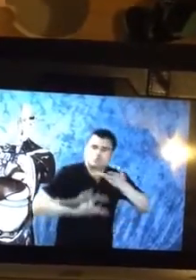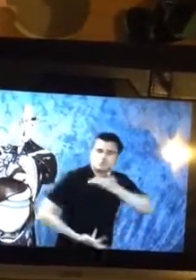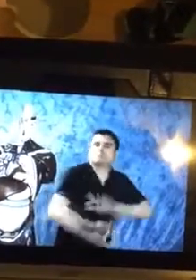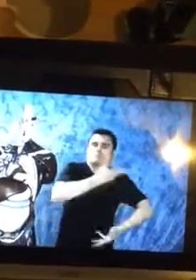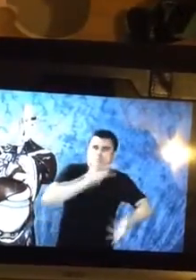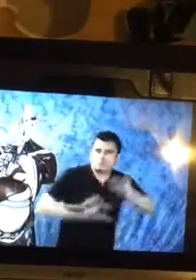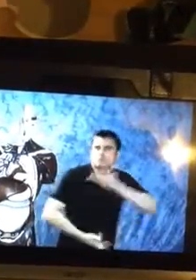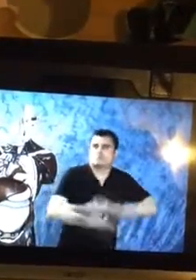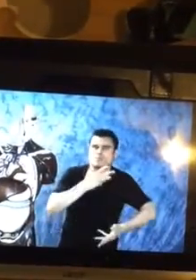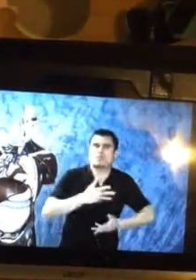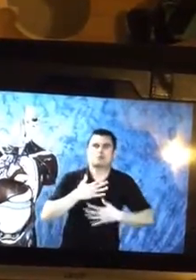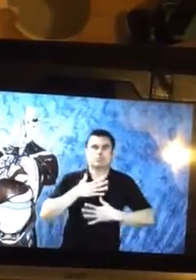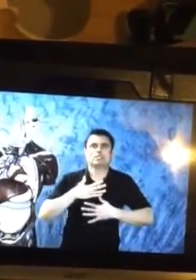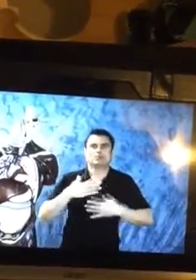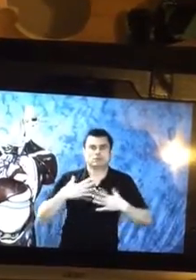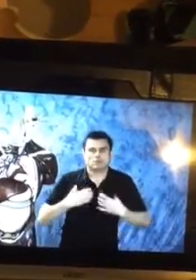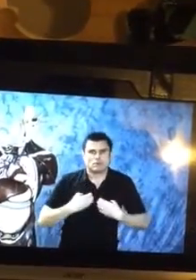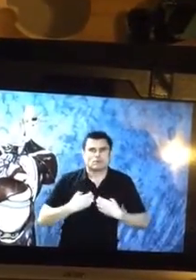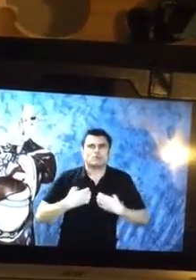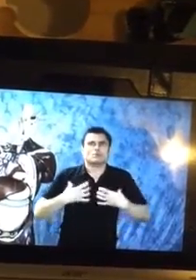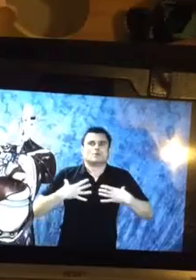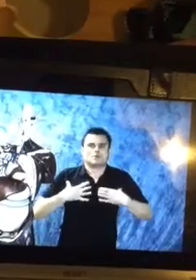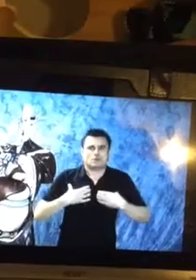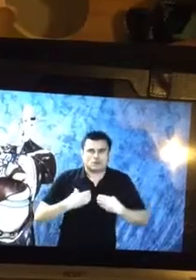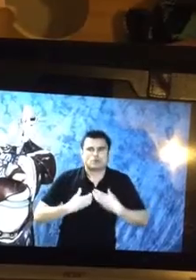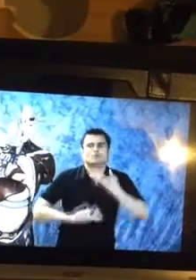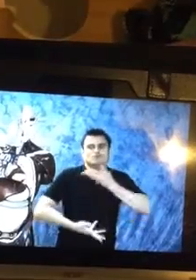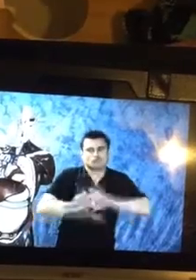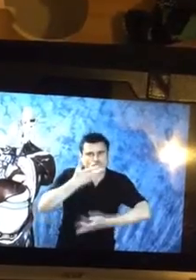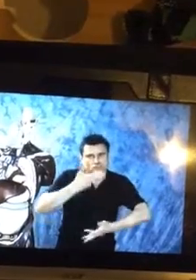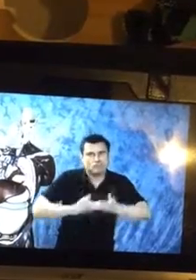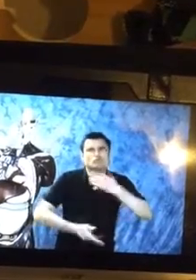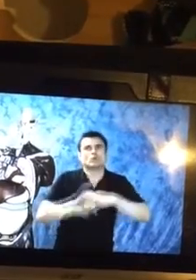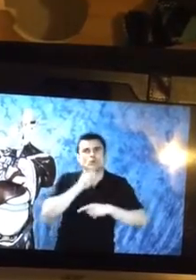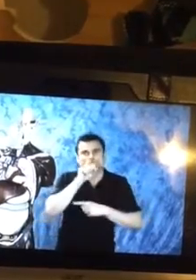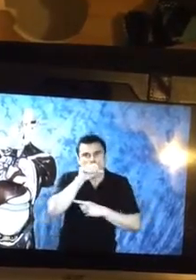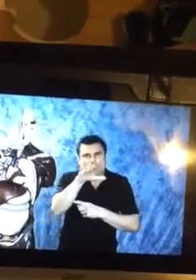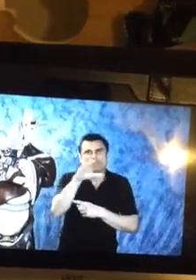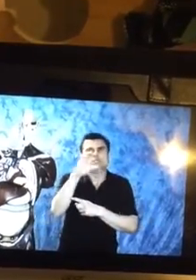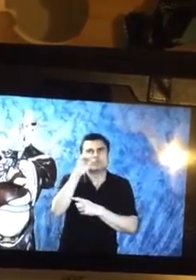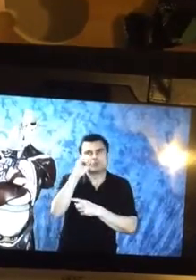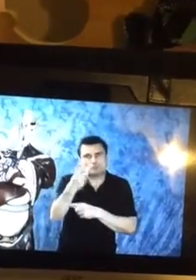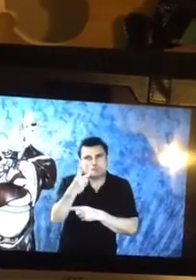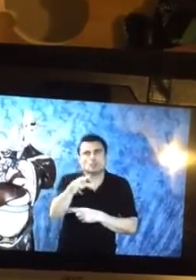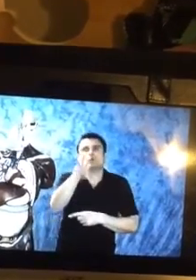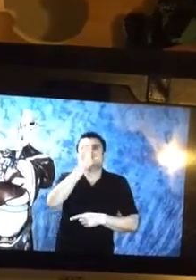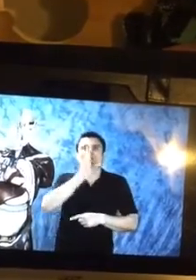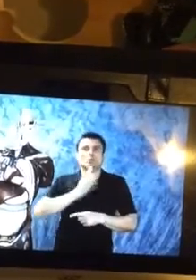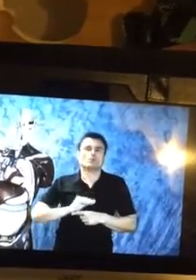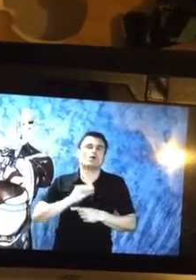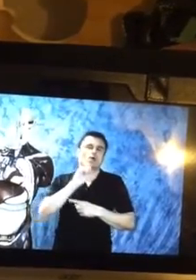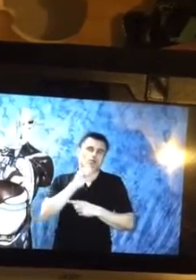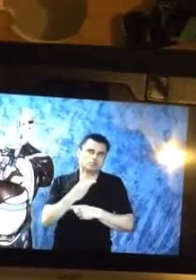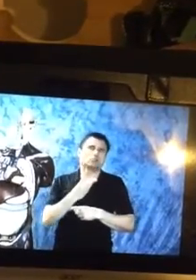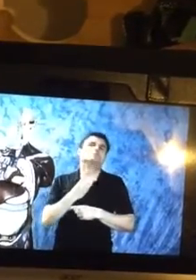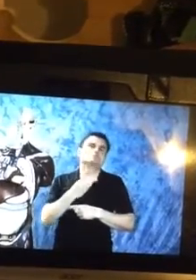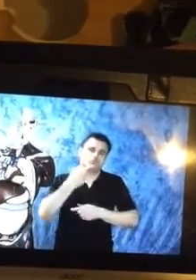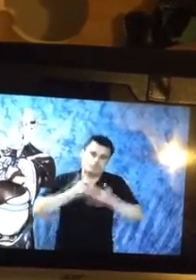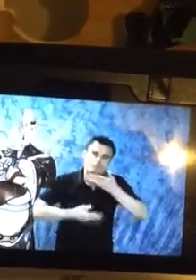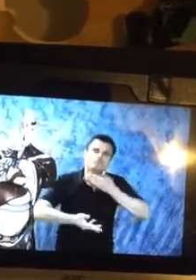So you breathe, it's good for the heart. So you just breathe and breathe and breathe, and the exchange happens. You breathe in oxygen,